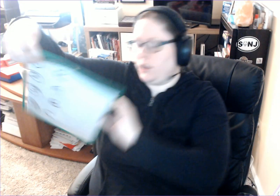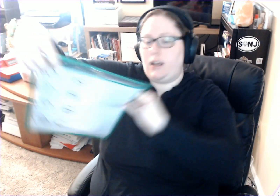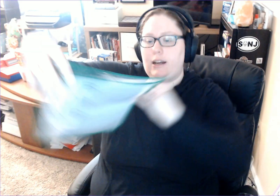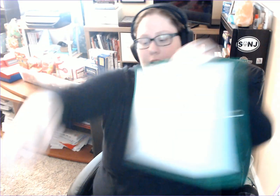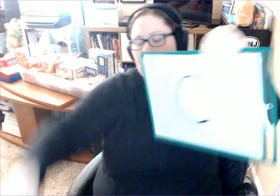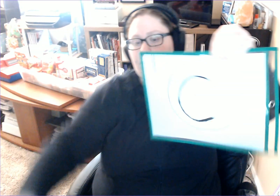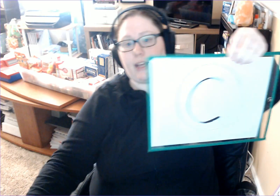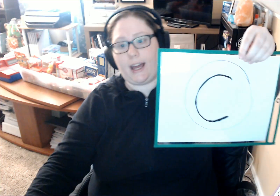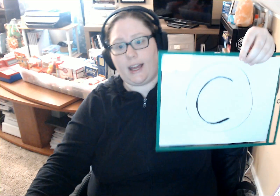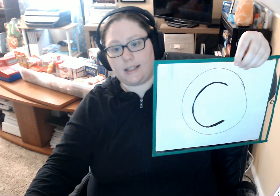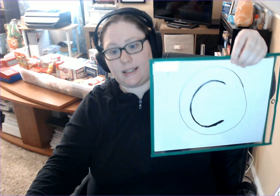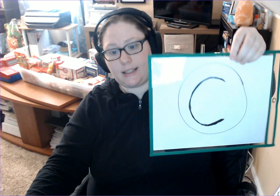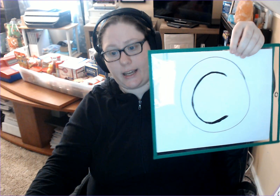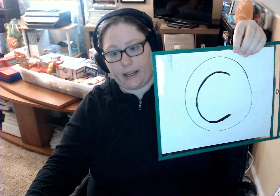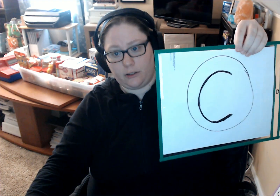Now let's look at C.